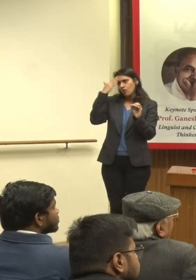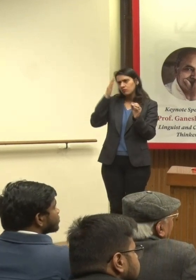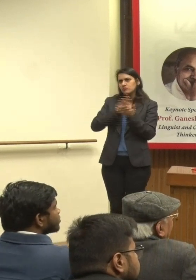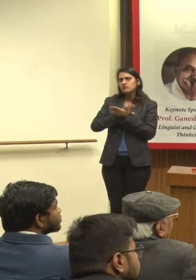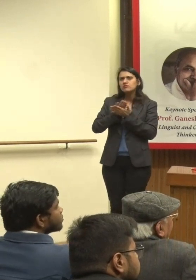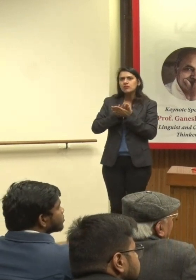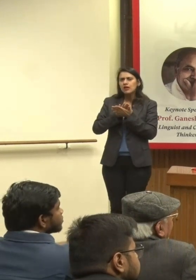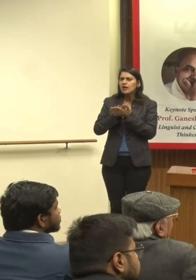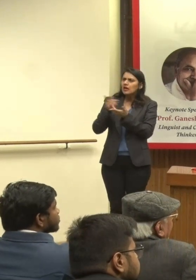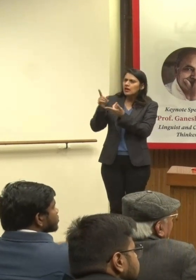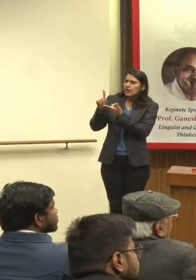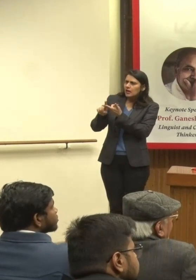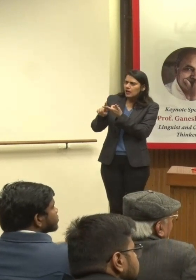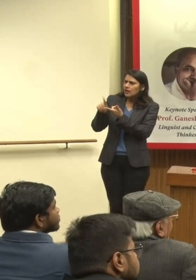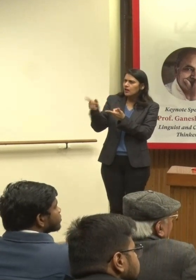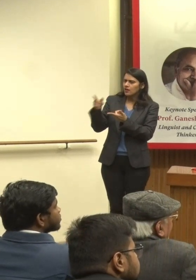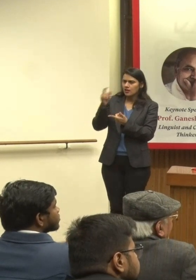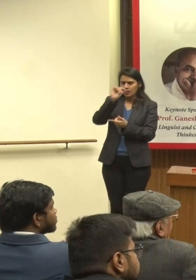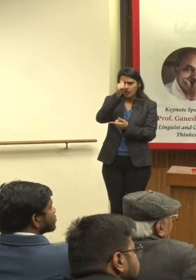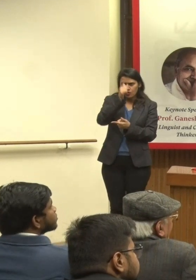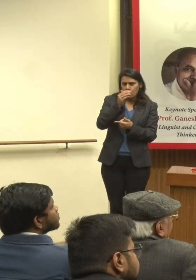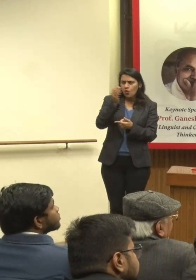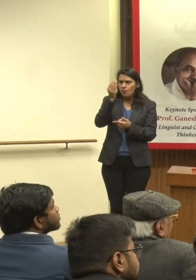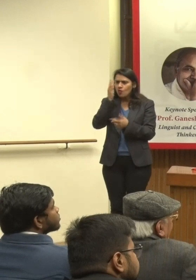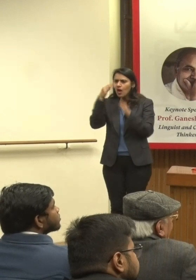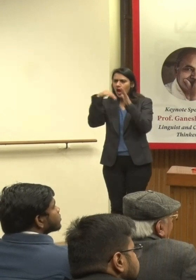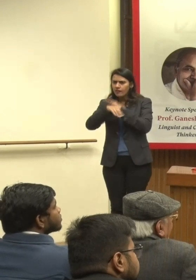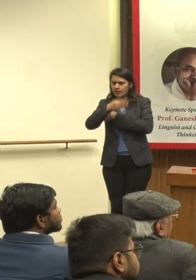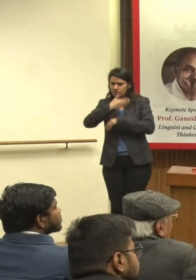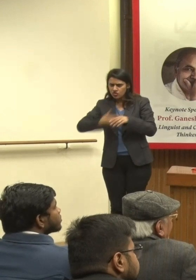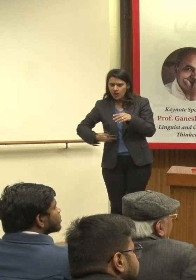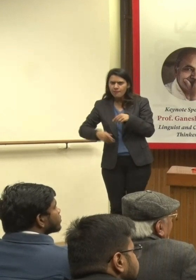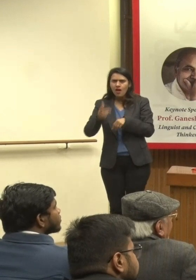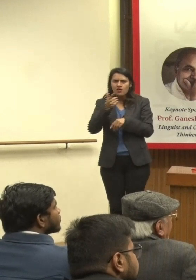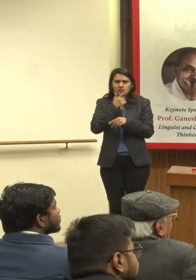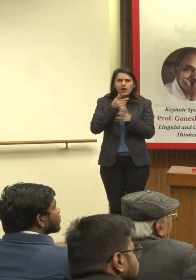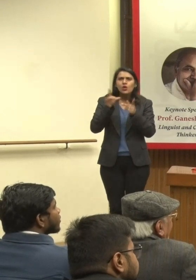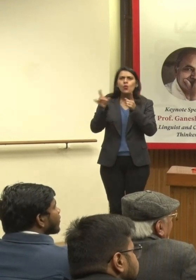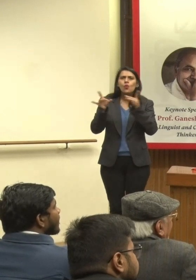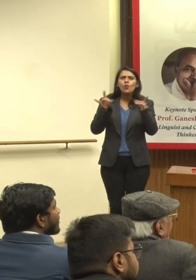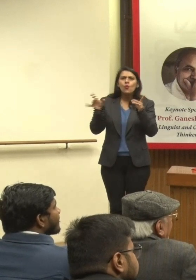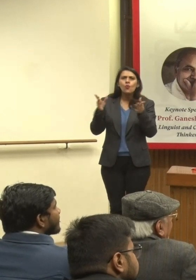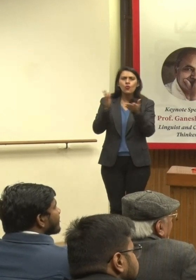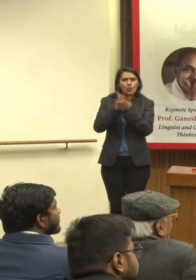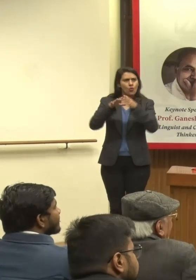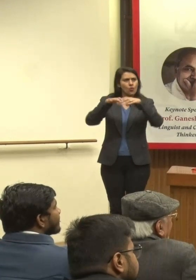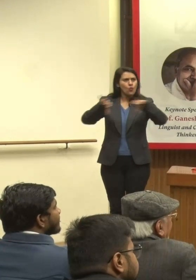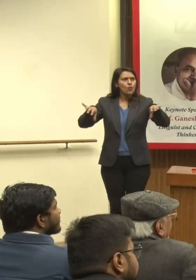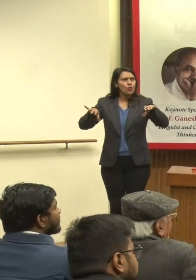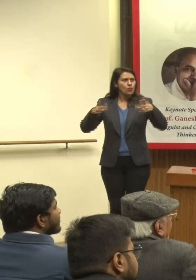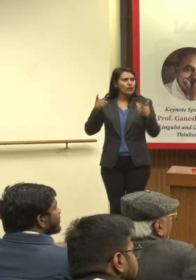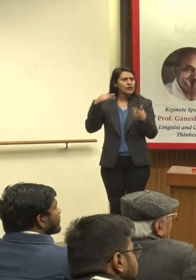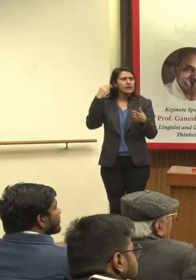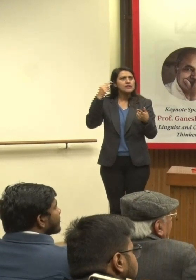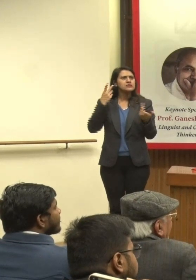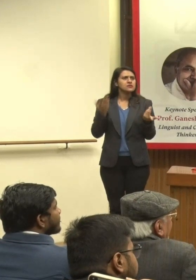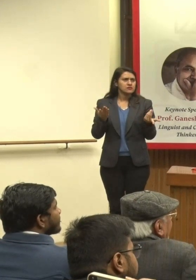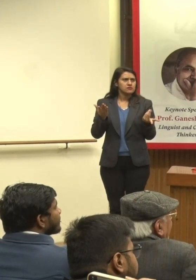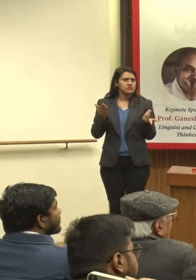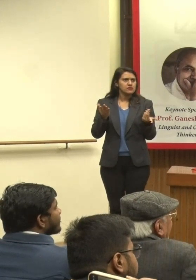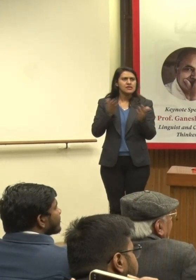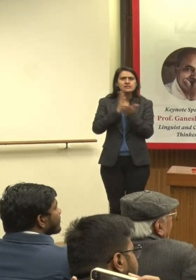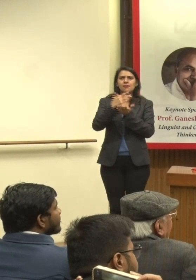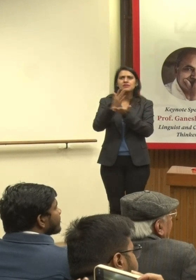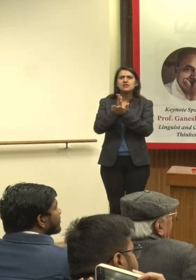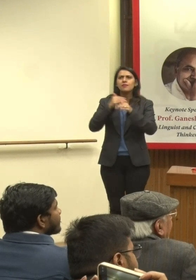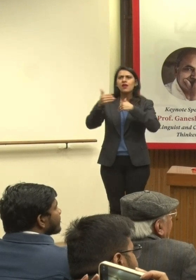the emergence of jati, the historic period when jati got consolidated. We know